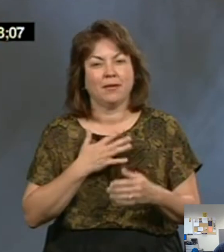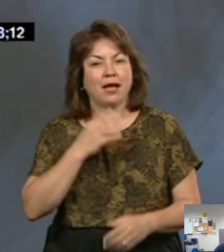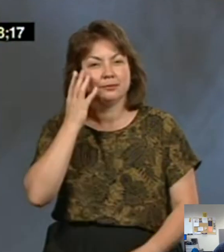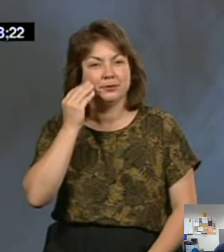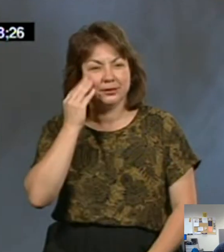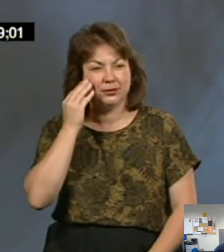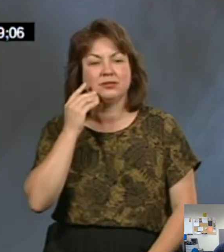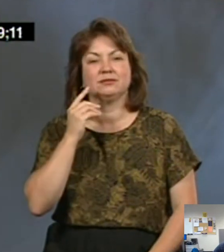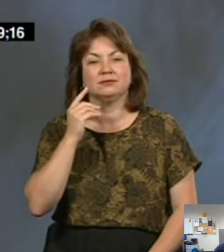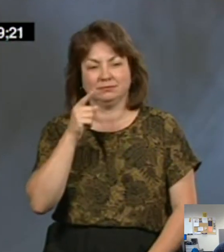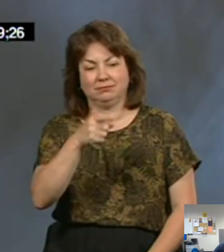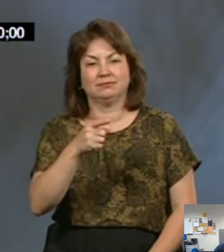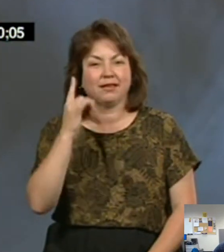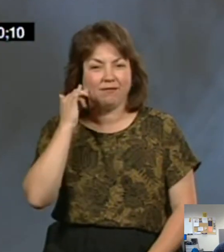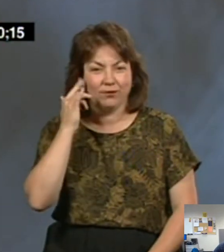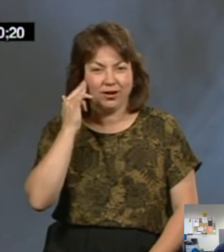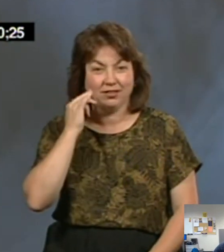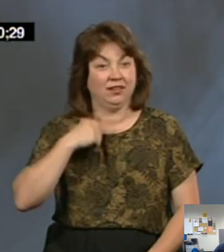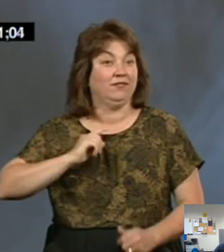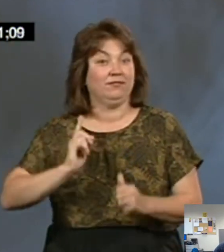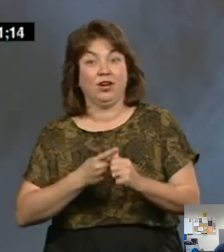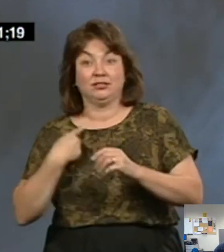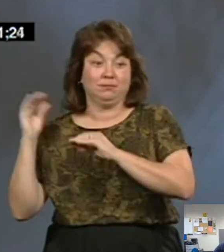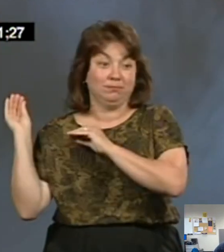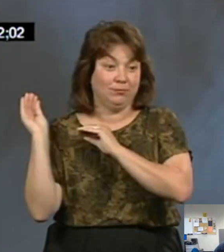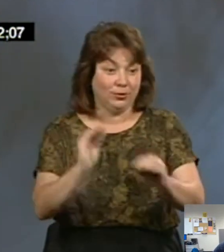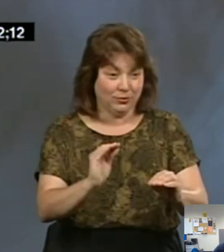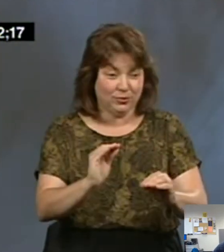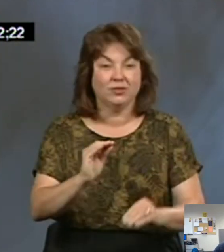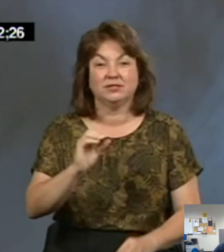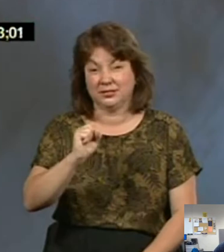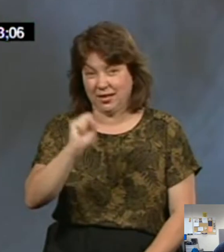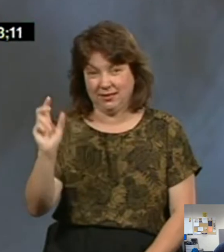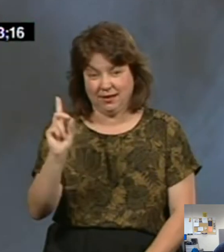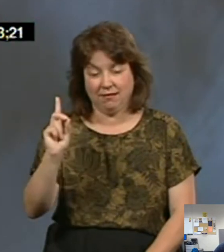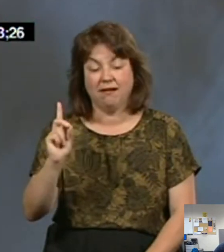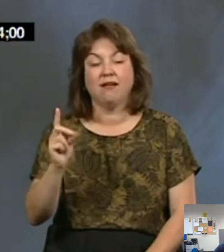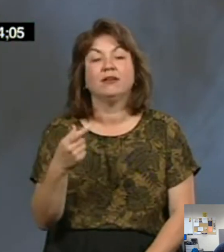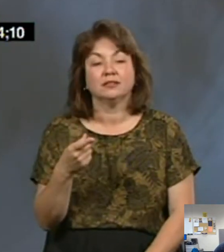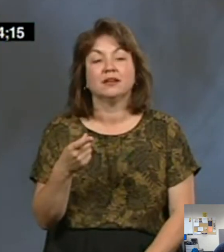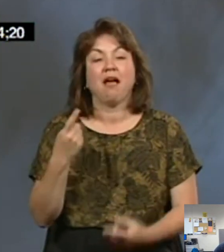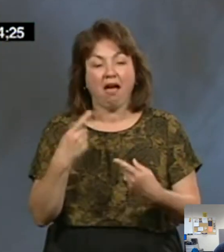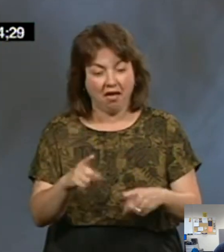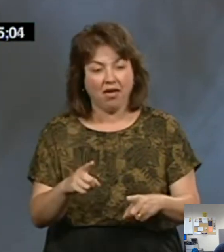So I'm going to tell you a story today, and it's about my experience in California back when I first moved down to San